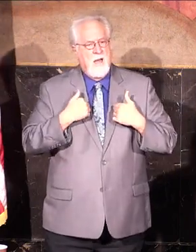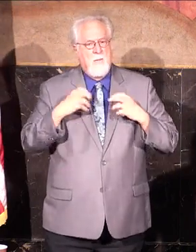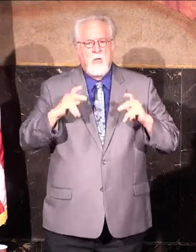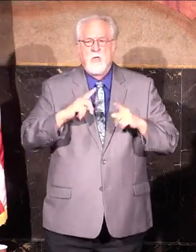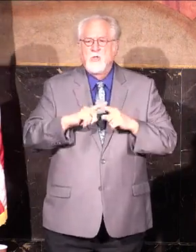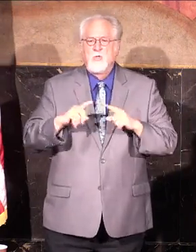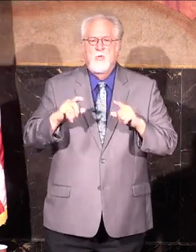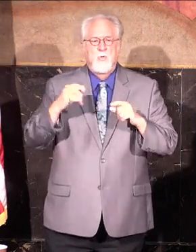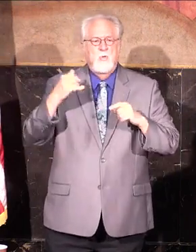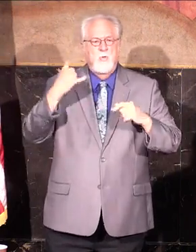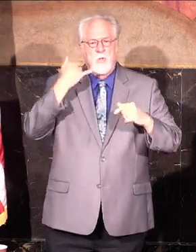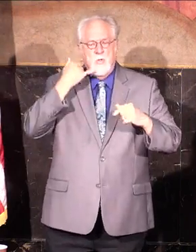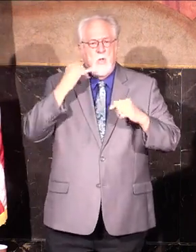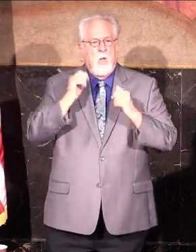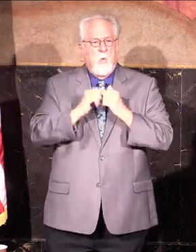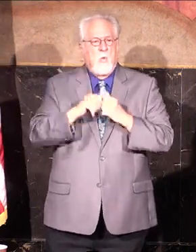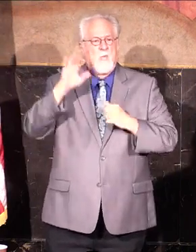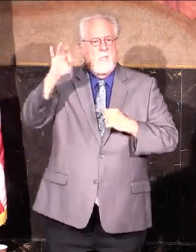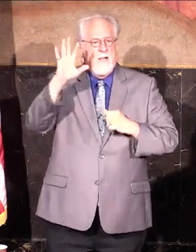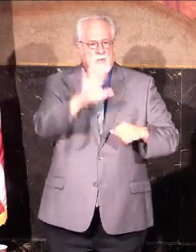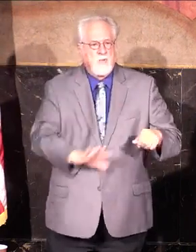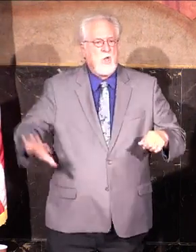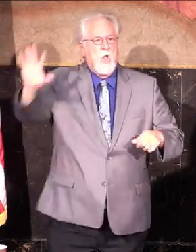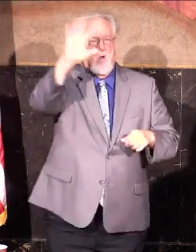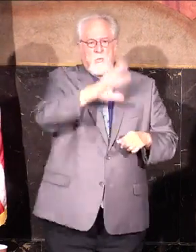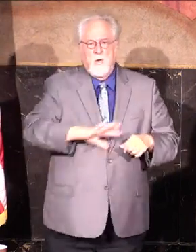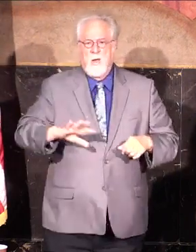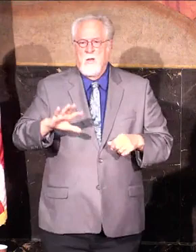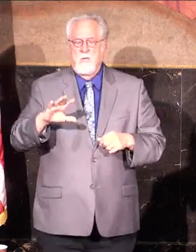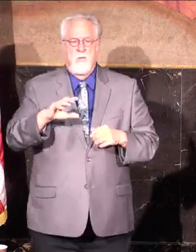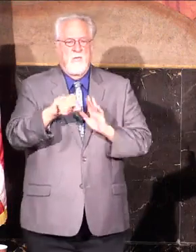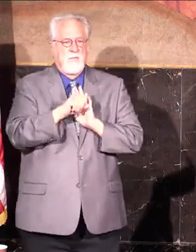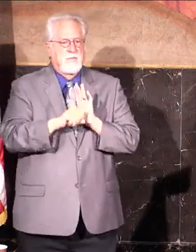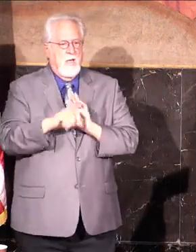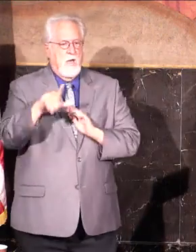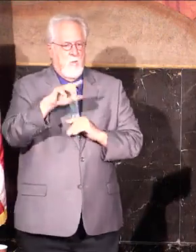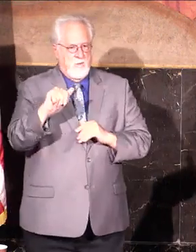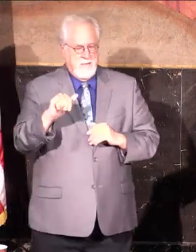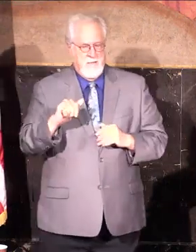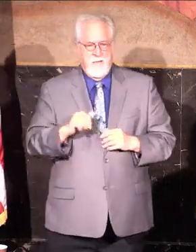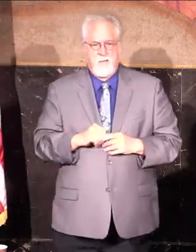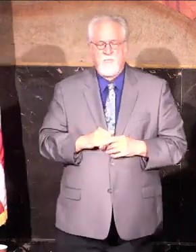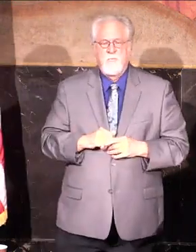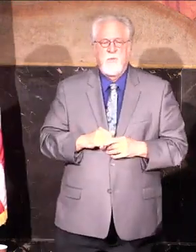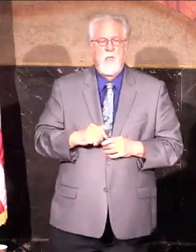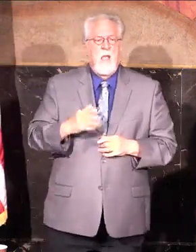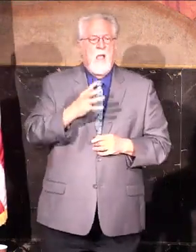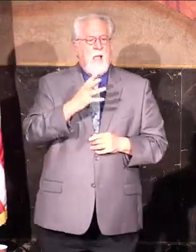have a conference call with hundreds of pastors across the state of Louisiana.